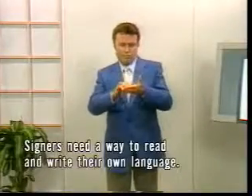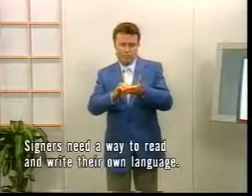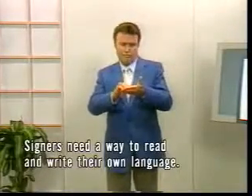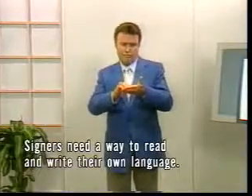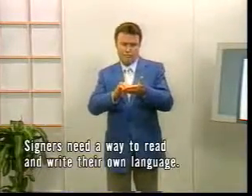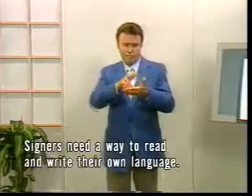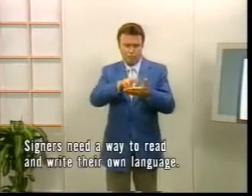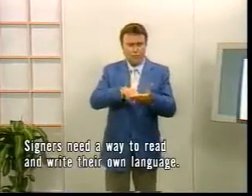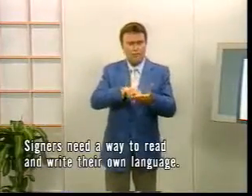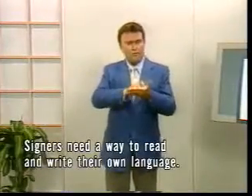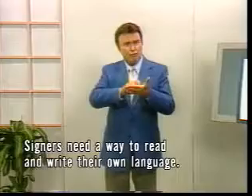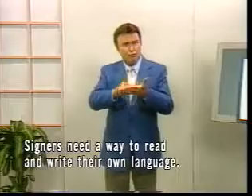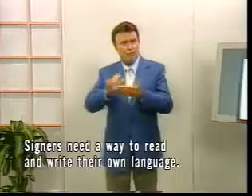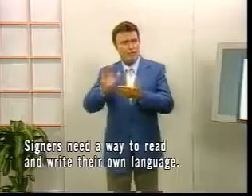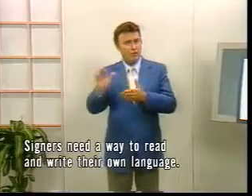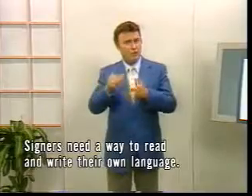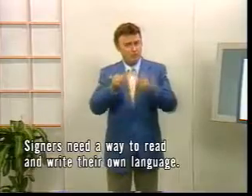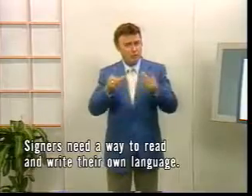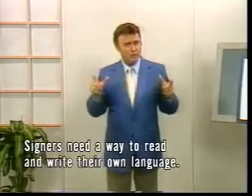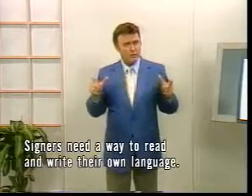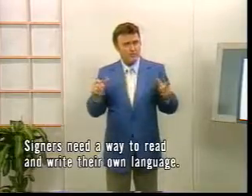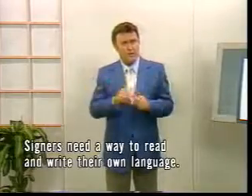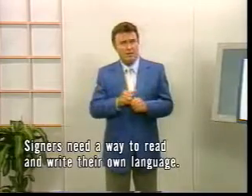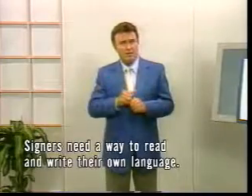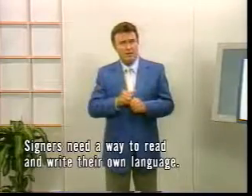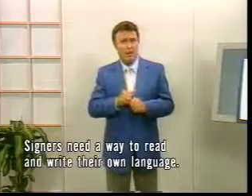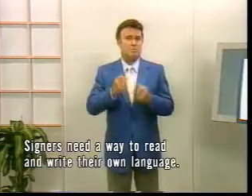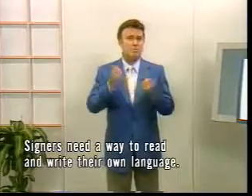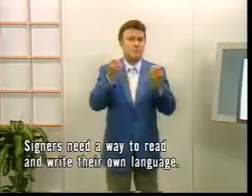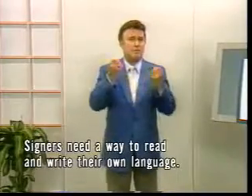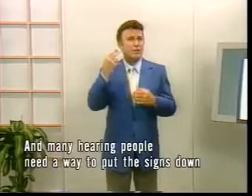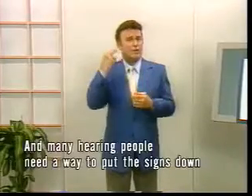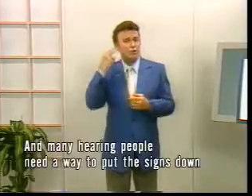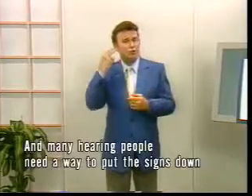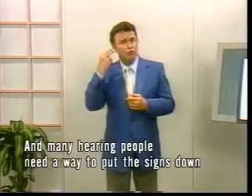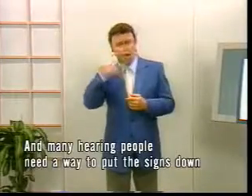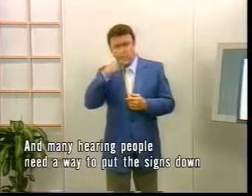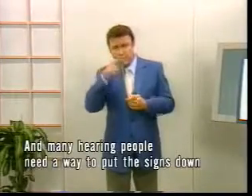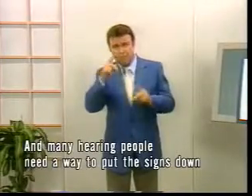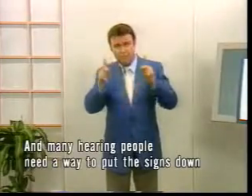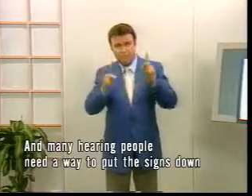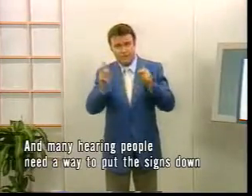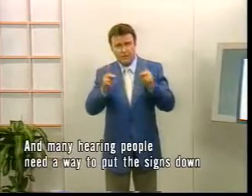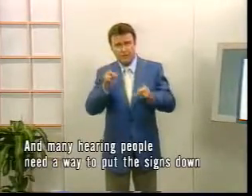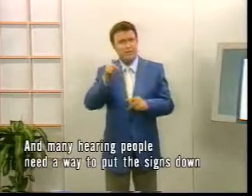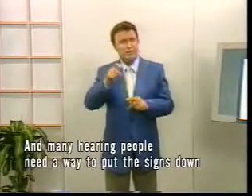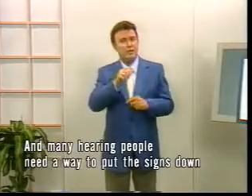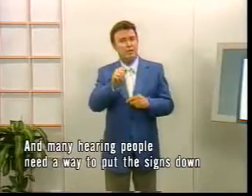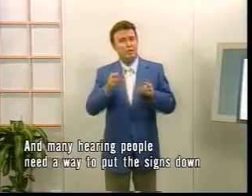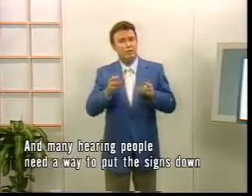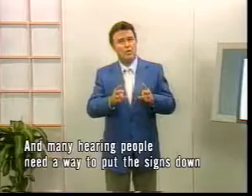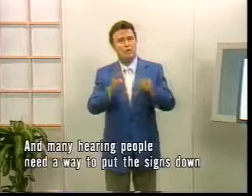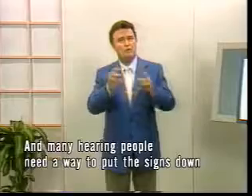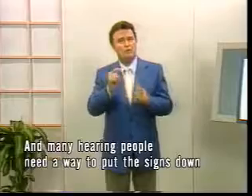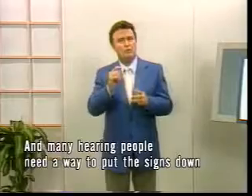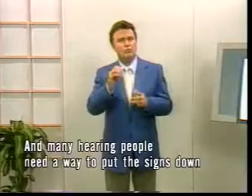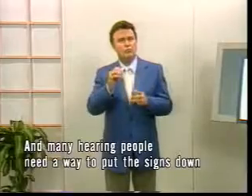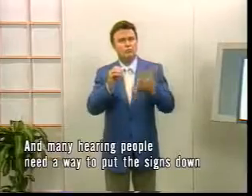Signers need a way to read and write their own language, and many hearing people need a